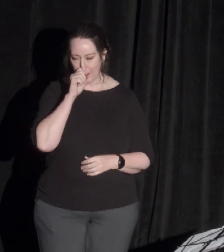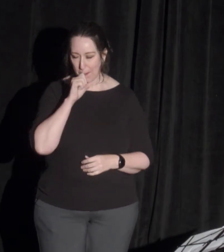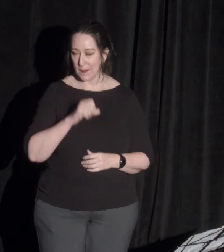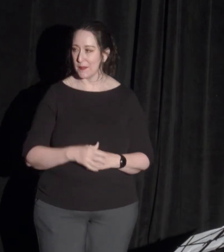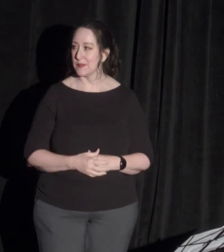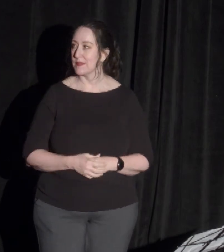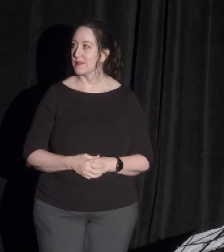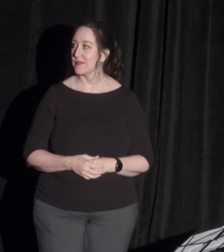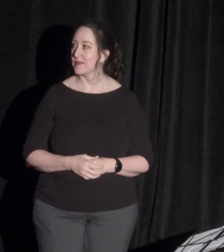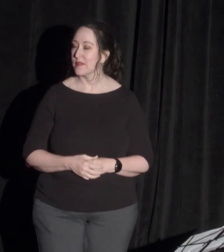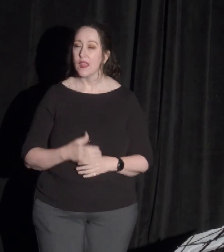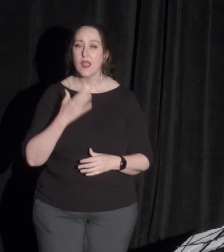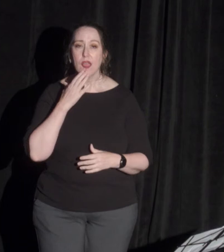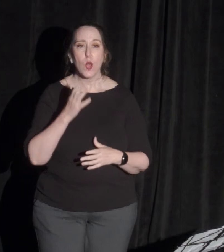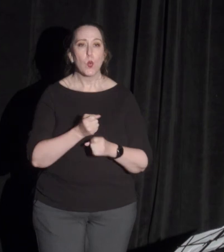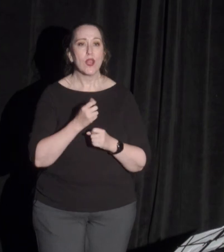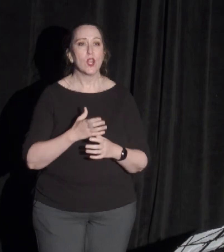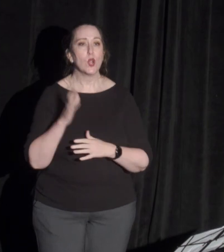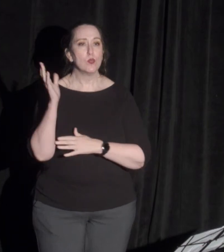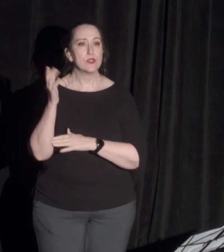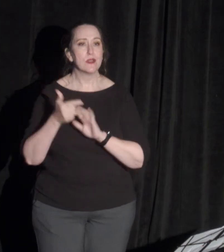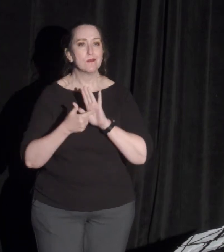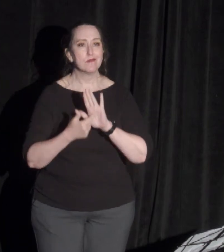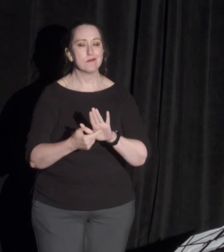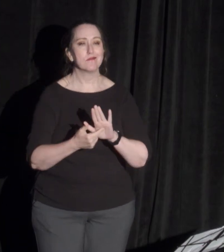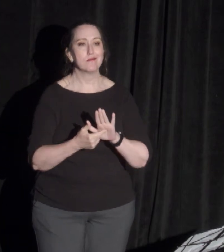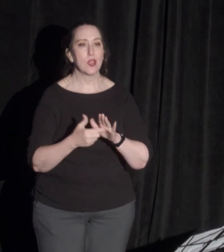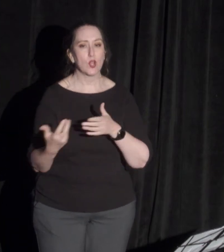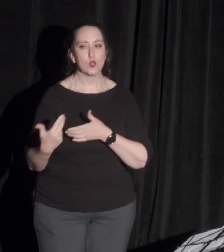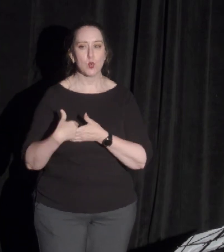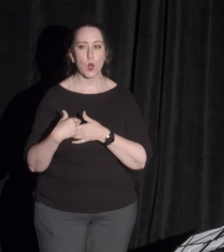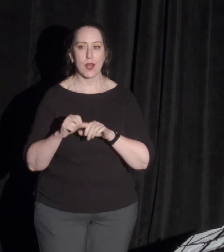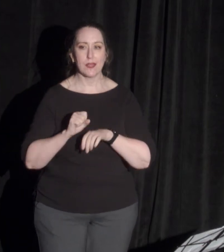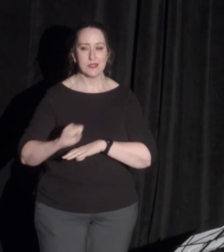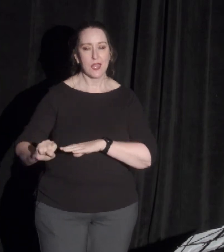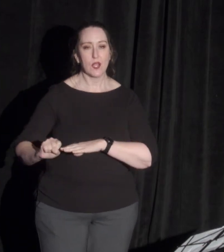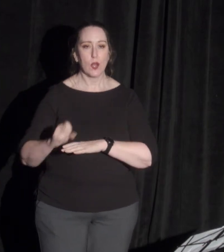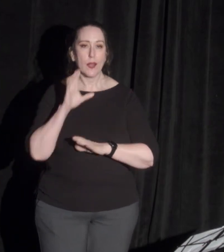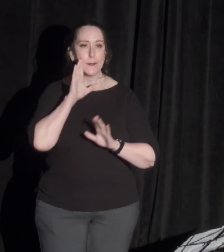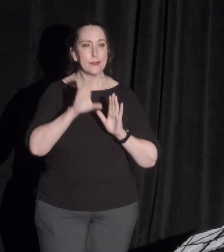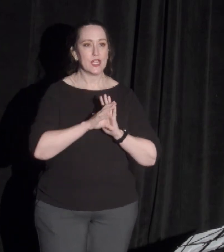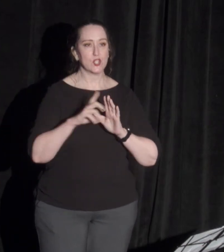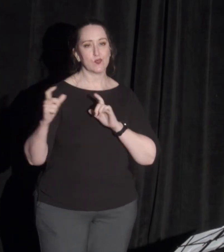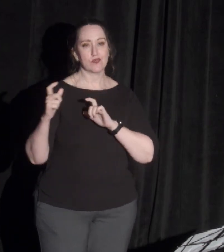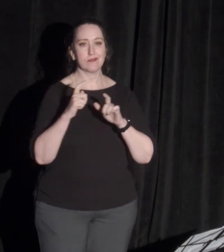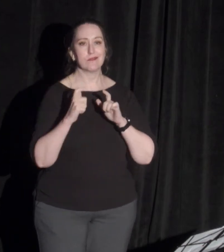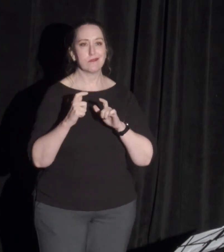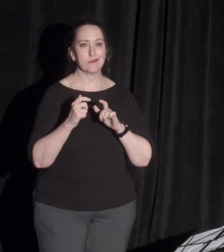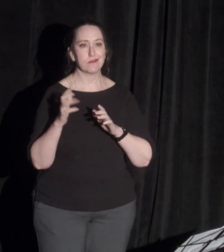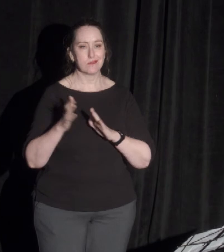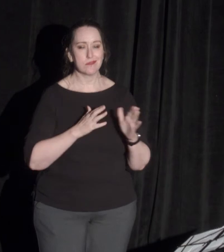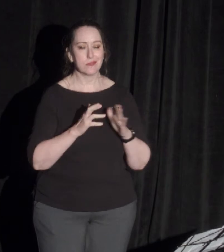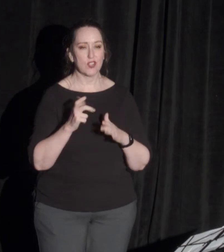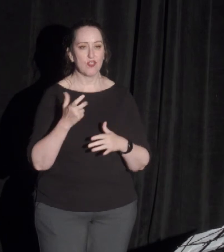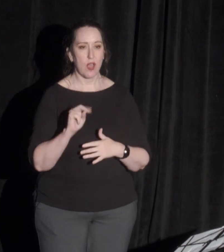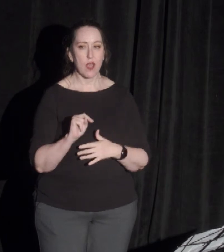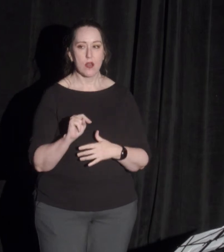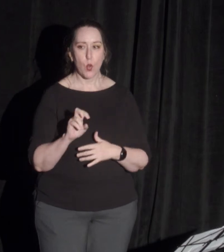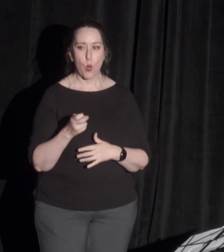If the winners and presenters would like to join them on stage, we will now be taking photographs, as arranged by John O'Halloran. If you are